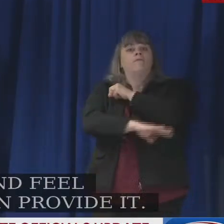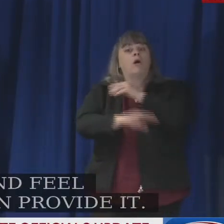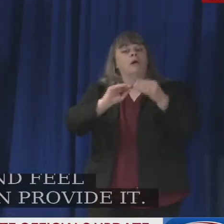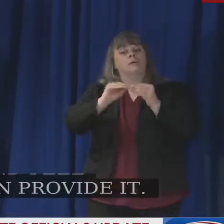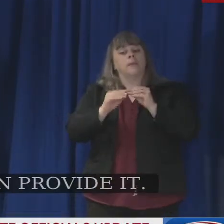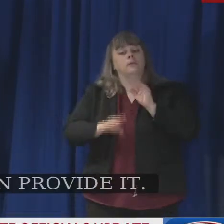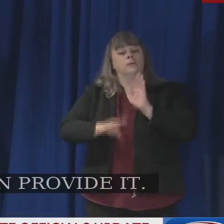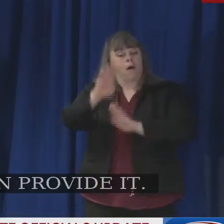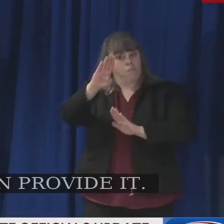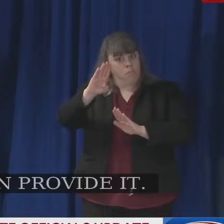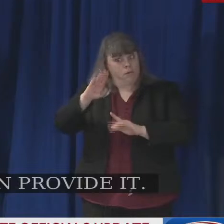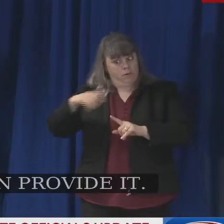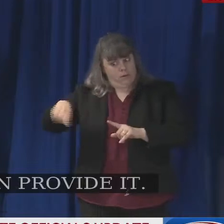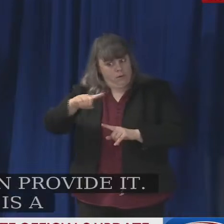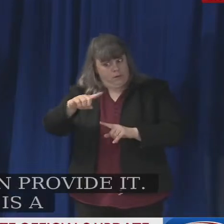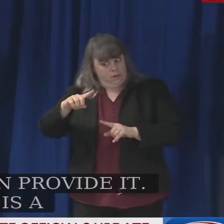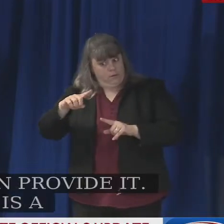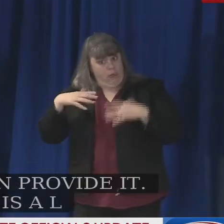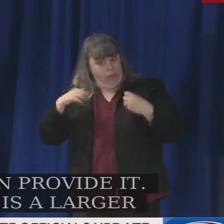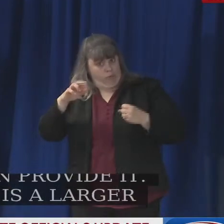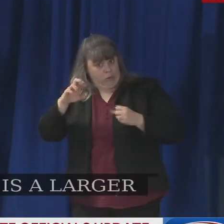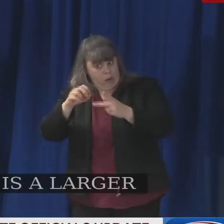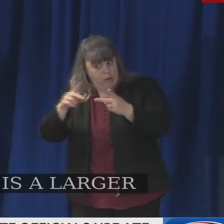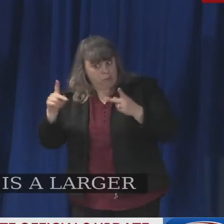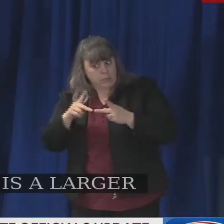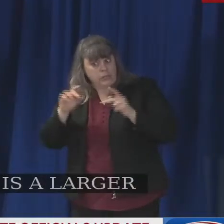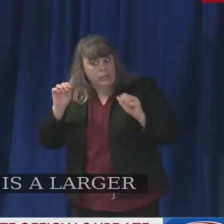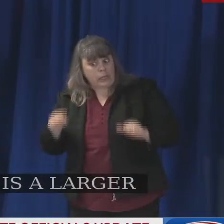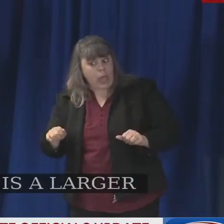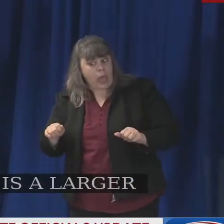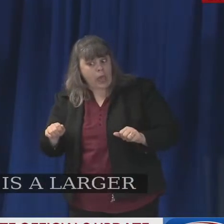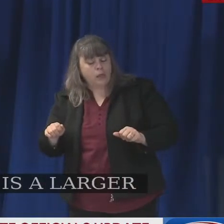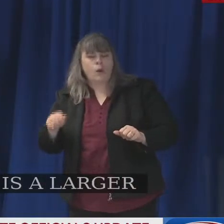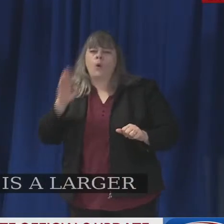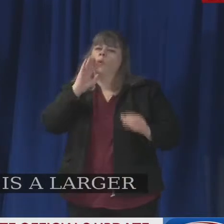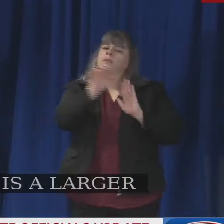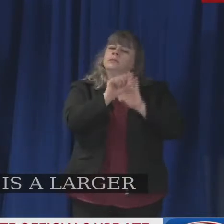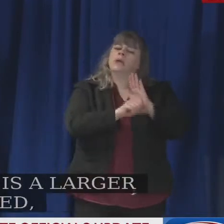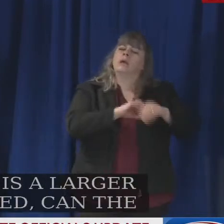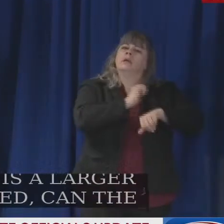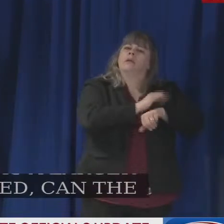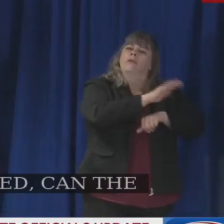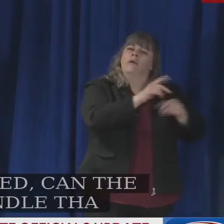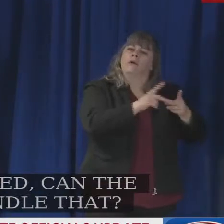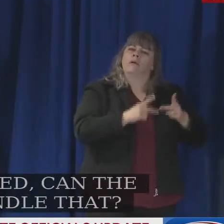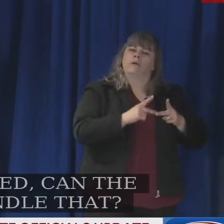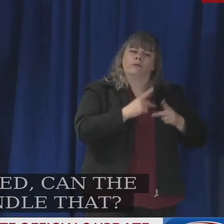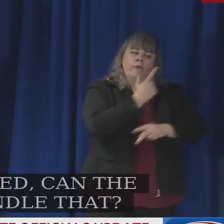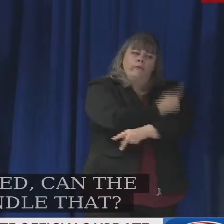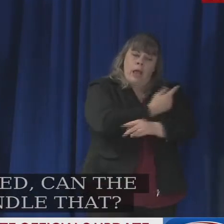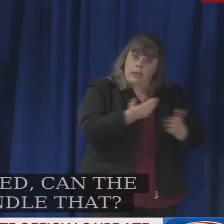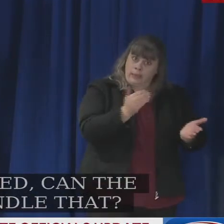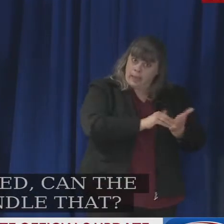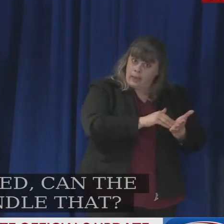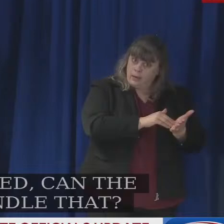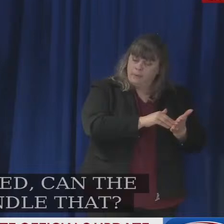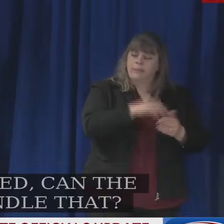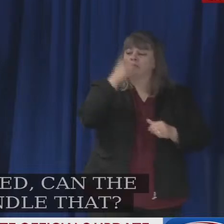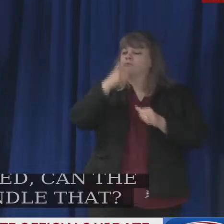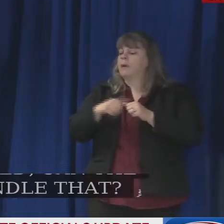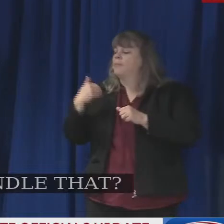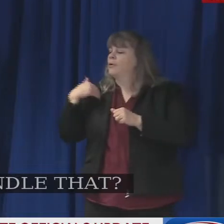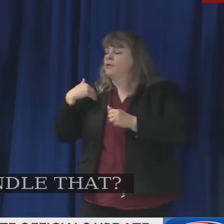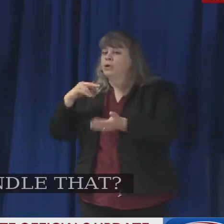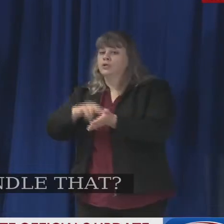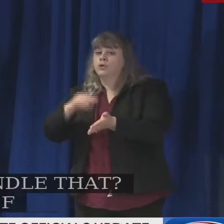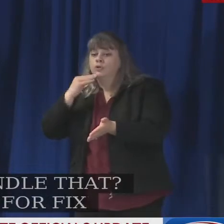that? Is the potential out there for the fixed sites to come back? Because we did see when it was the private sector handling the long-term